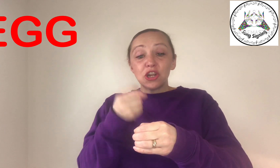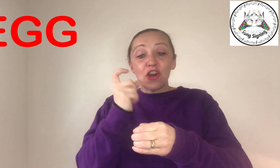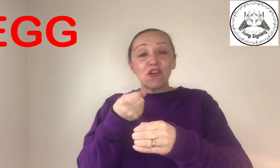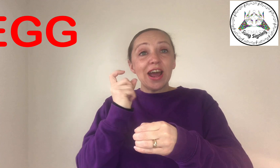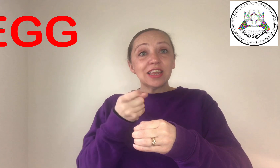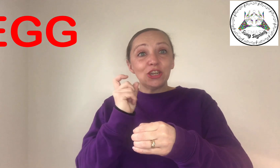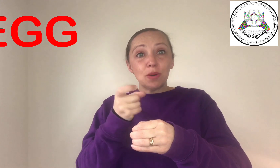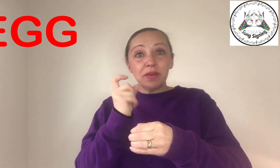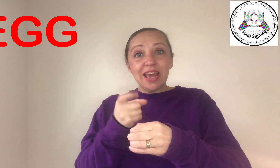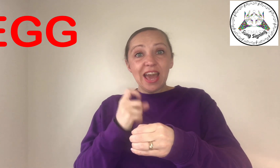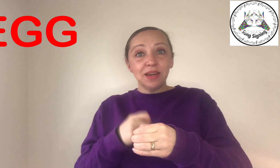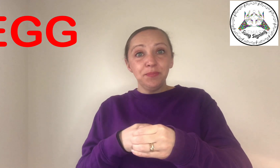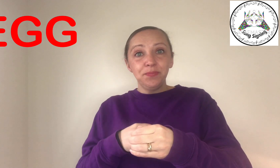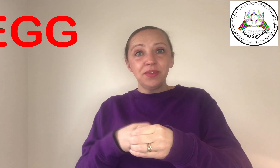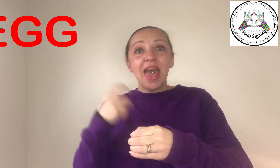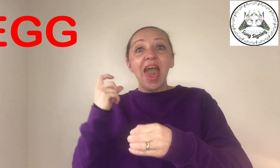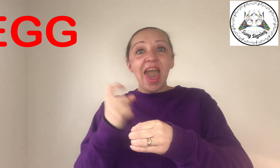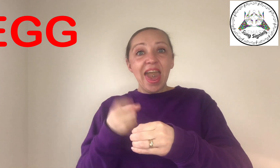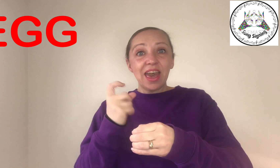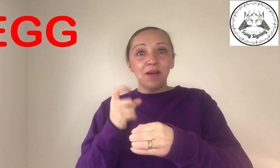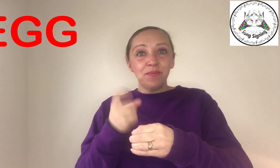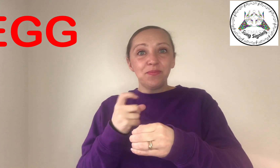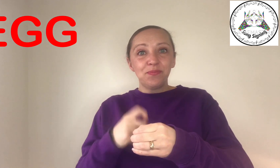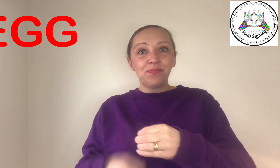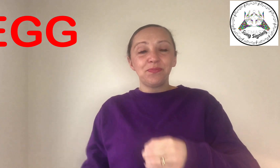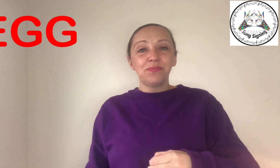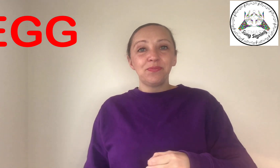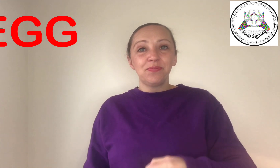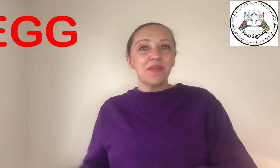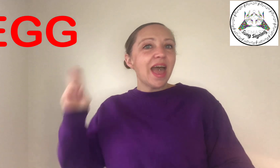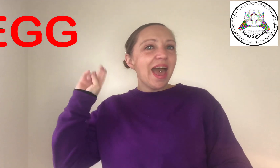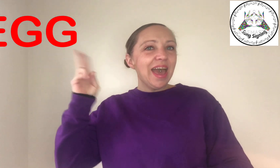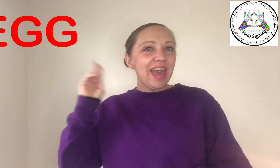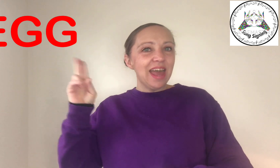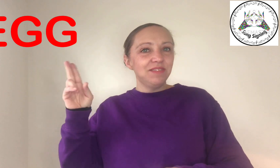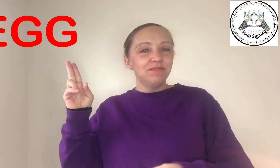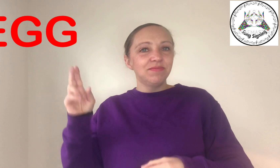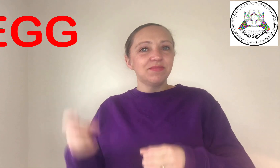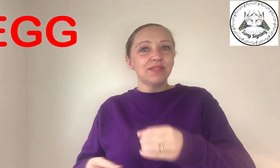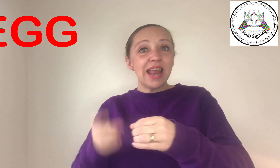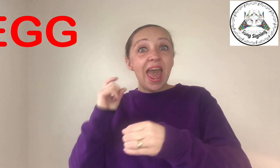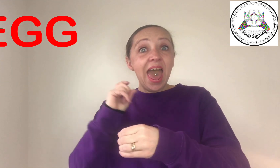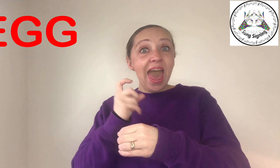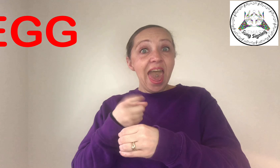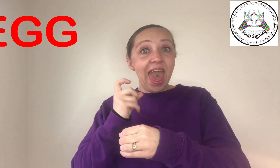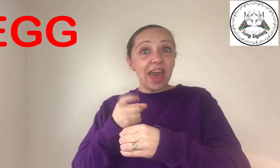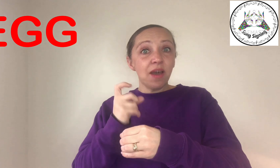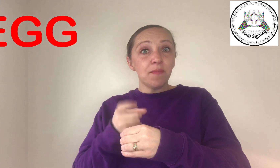gonna crack the top of the egg. Egg. Again, egg.